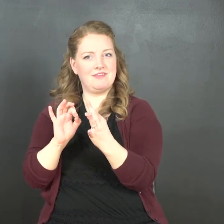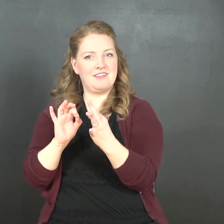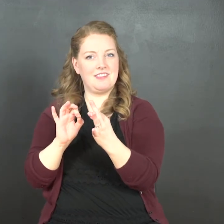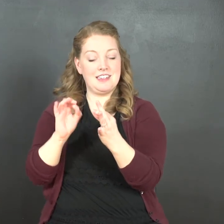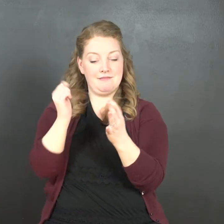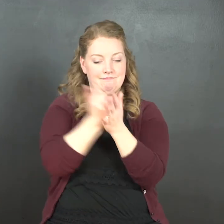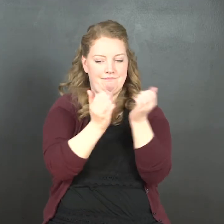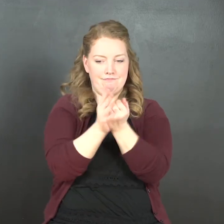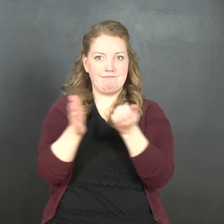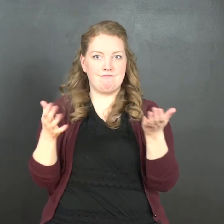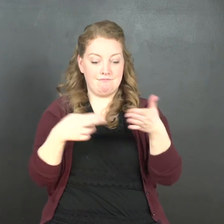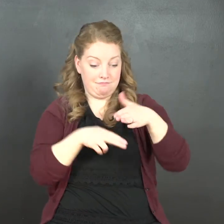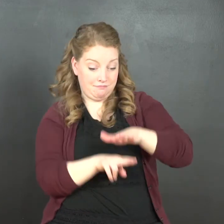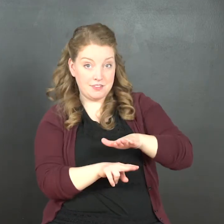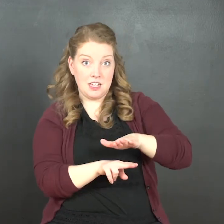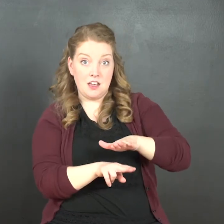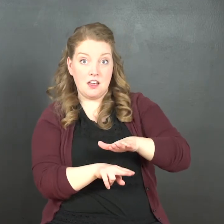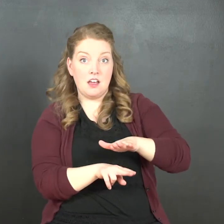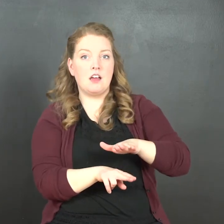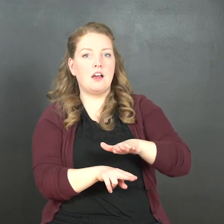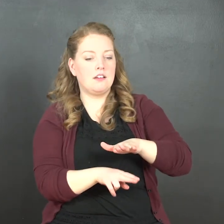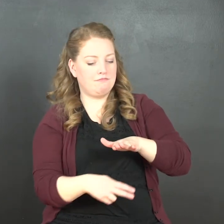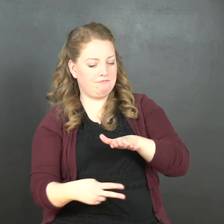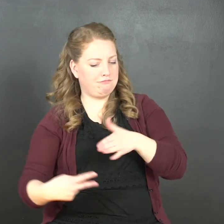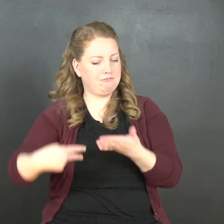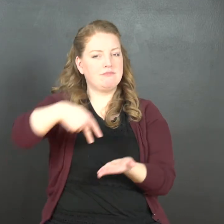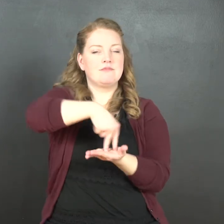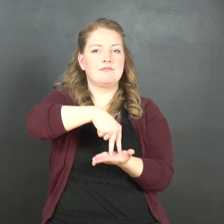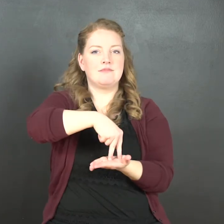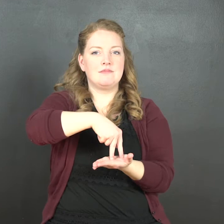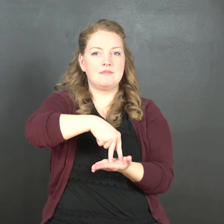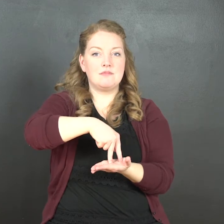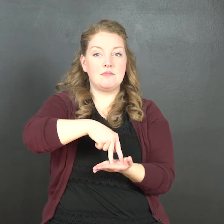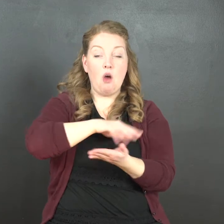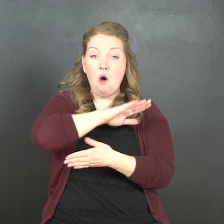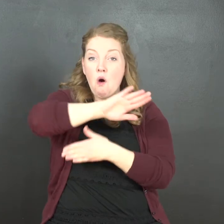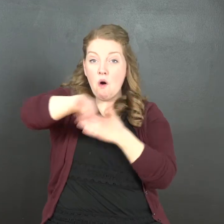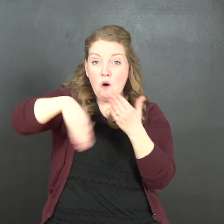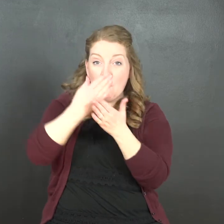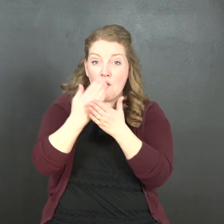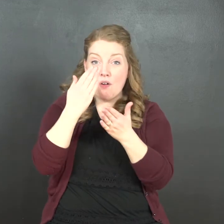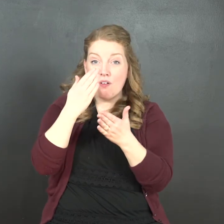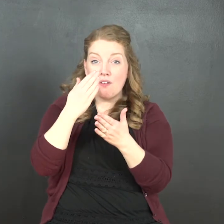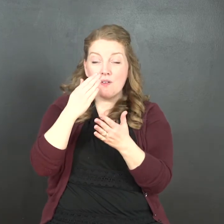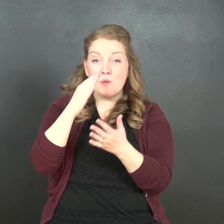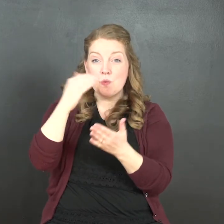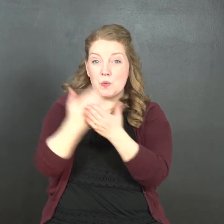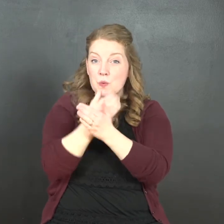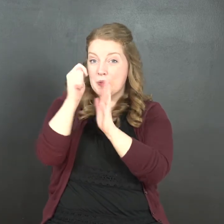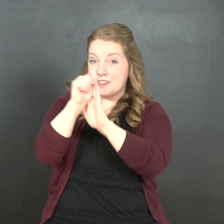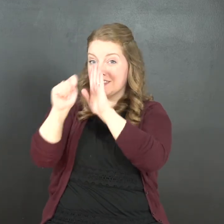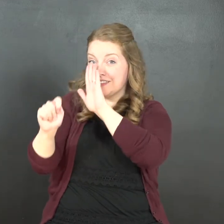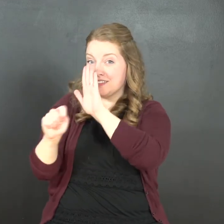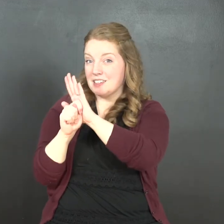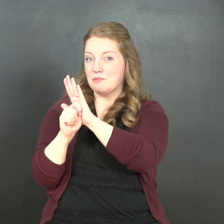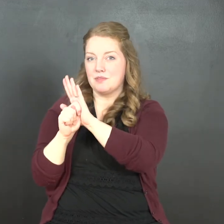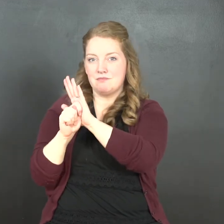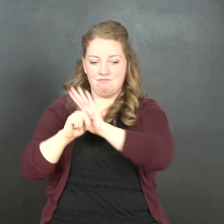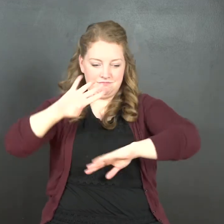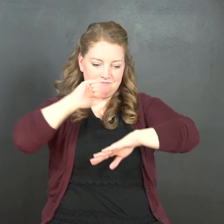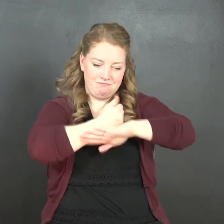worse, you take all of the assertions and the statements of Jesus, and they become pointless if he did not